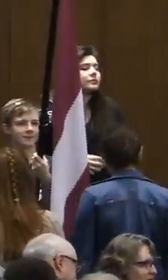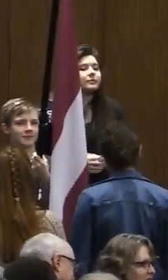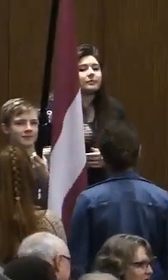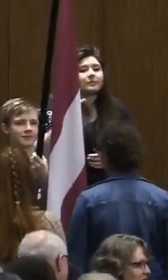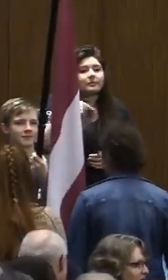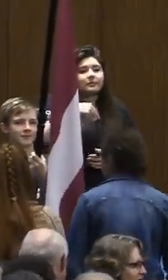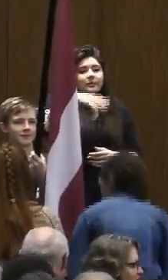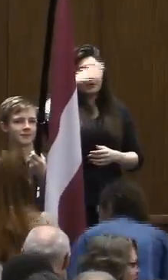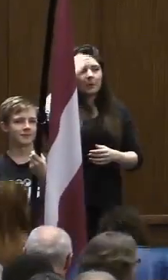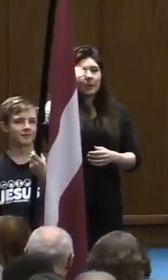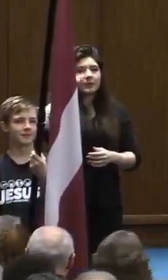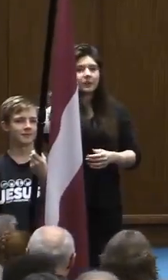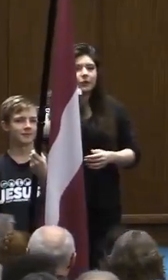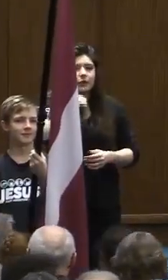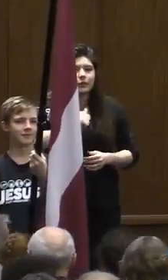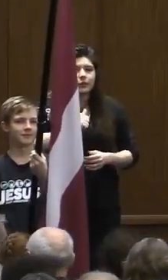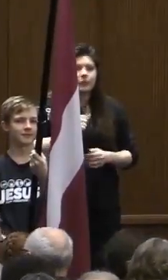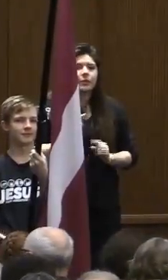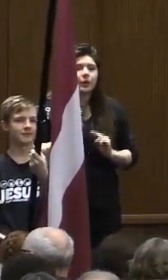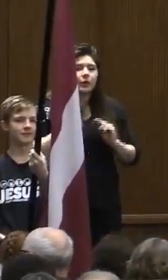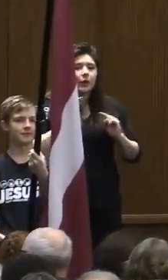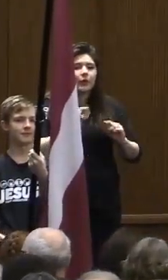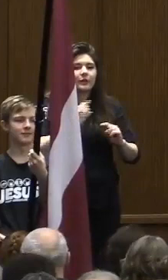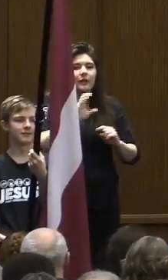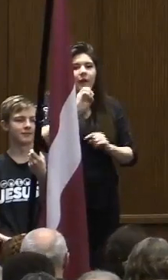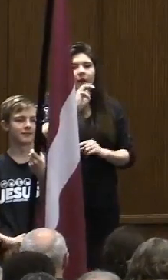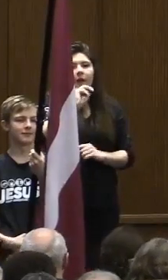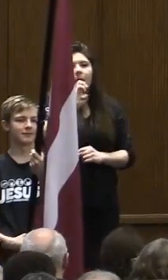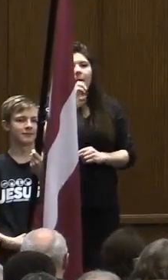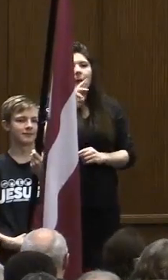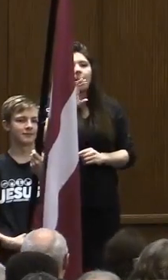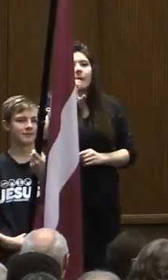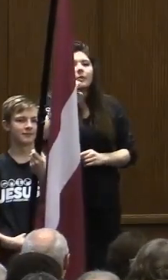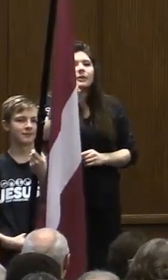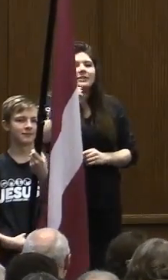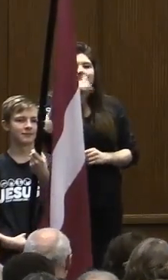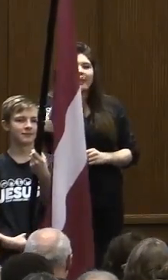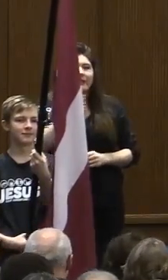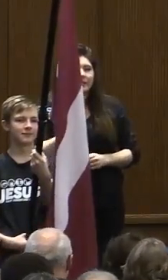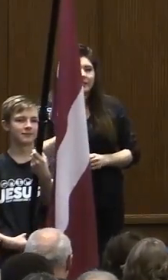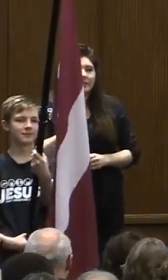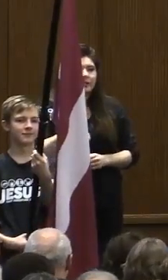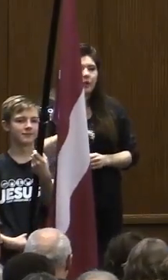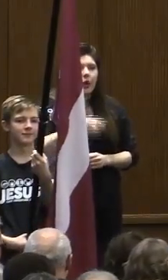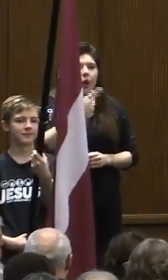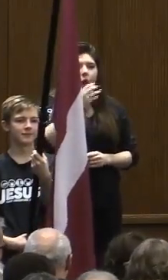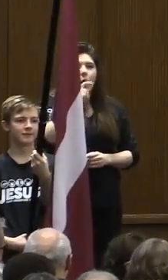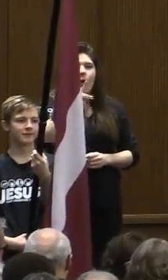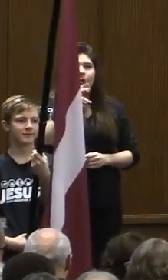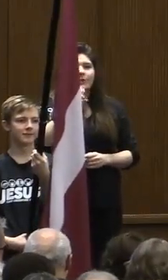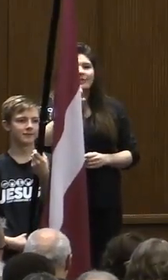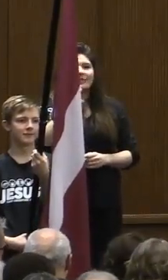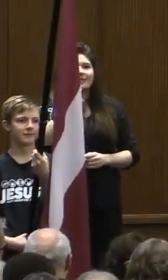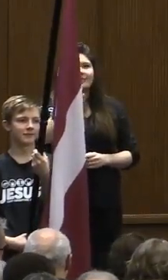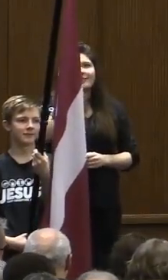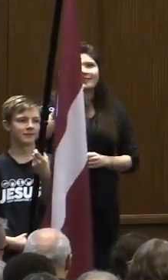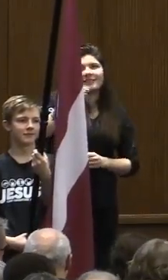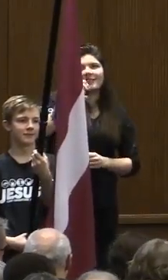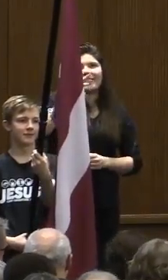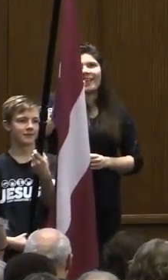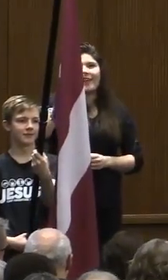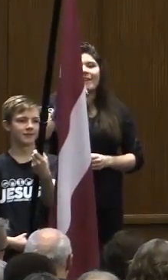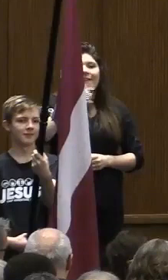These young men and women are going to be going to Commerce, Texas, Homestead, Florida,